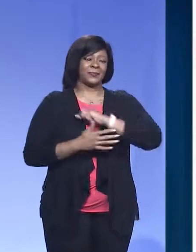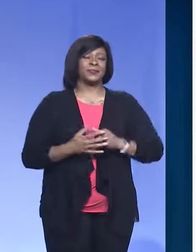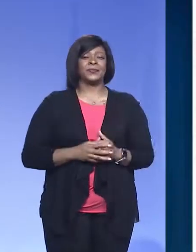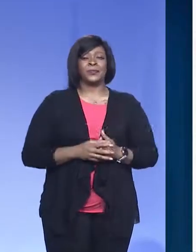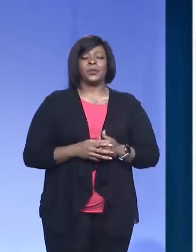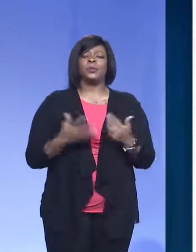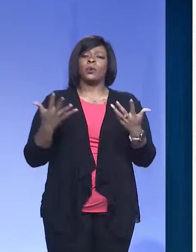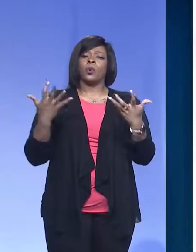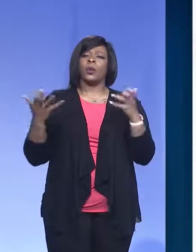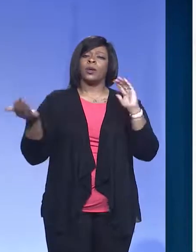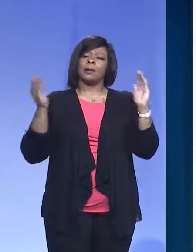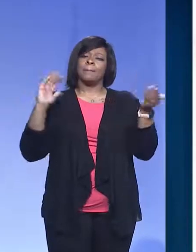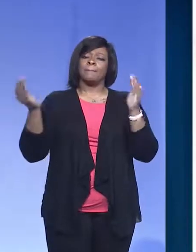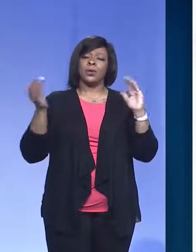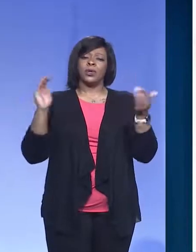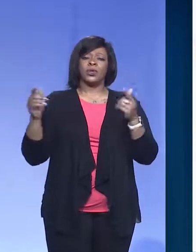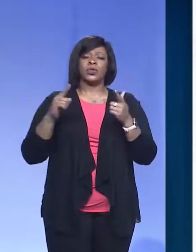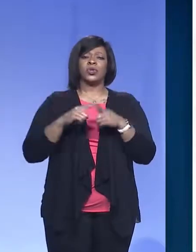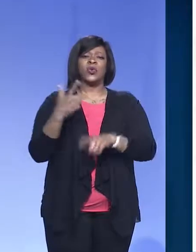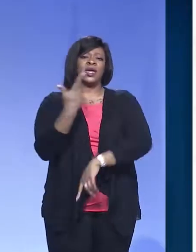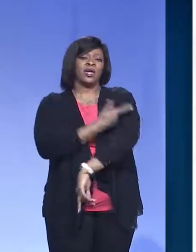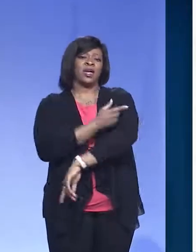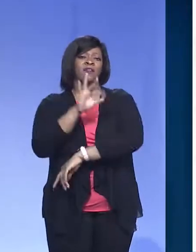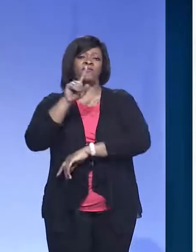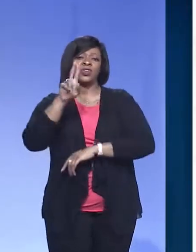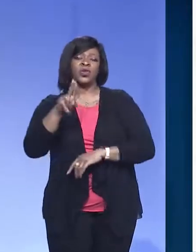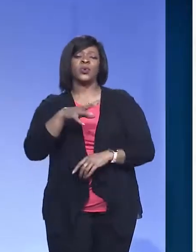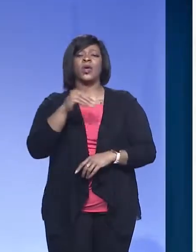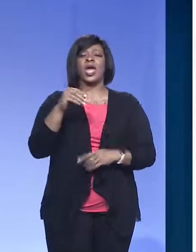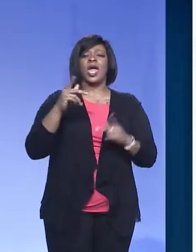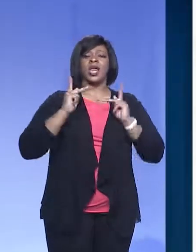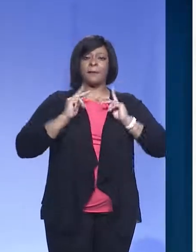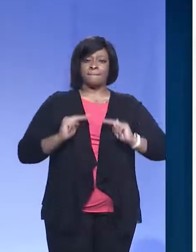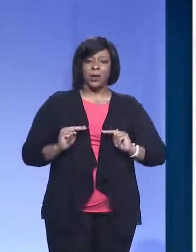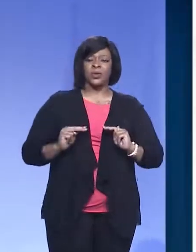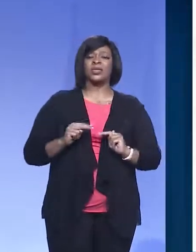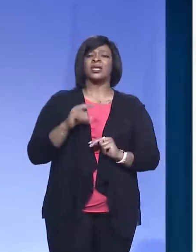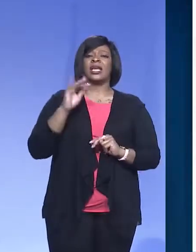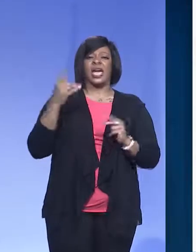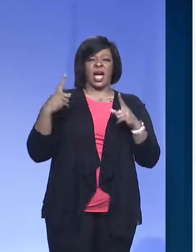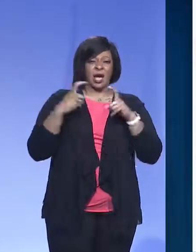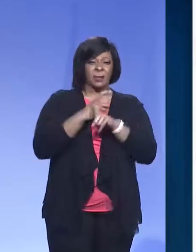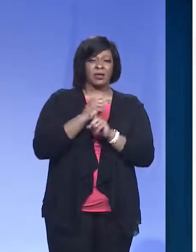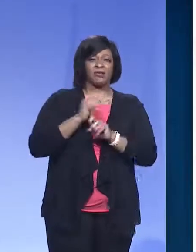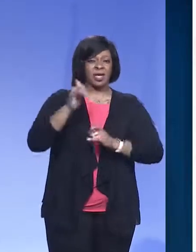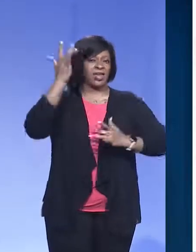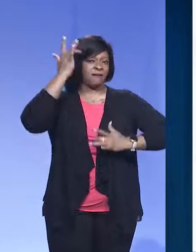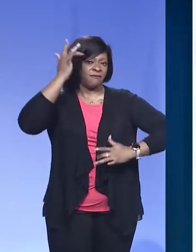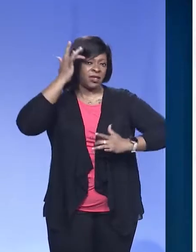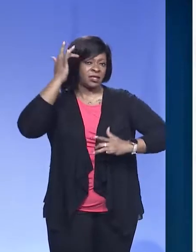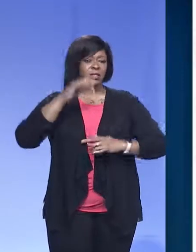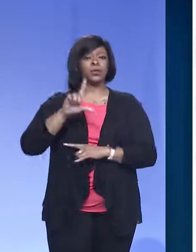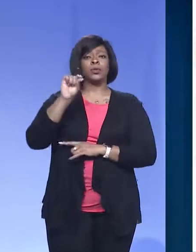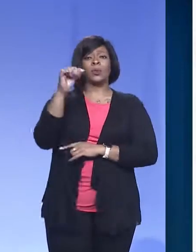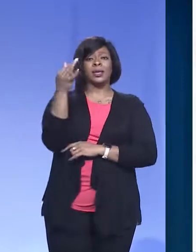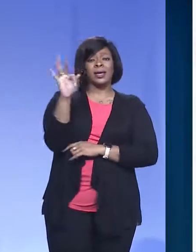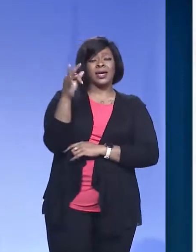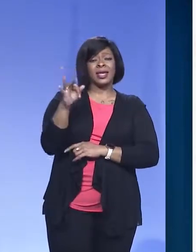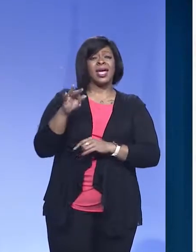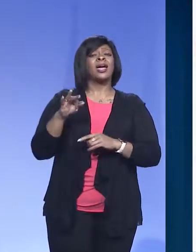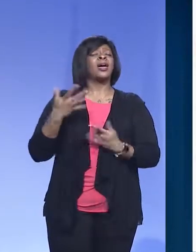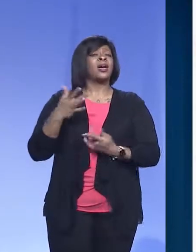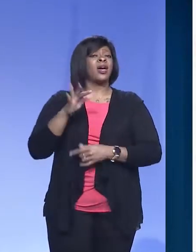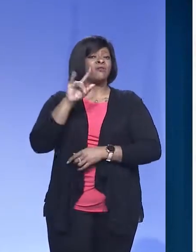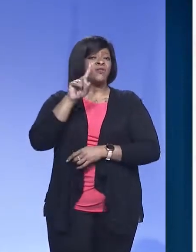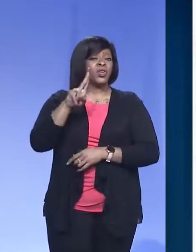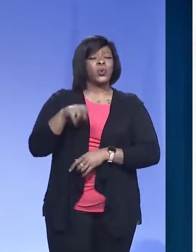also wanted to compare this to influenza pneumonia, or the complications from influenza infection. In 2019, influenza